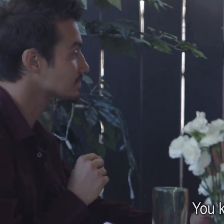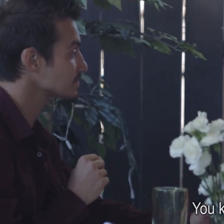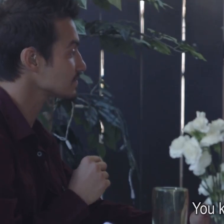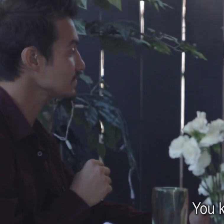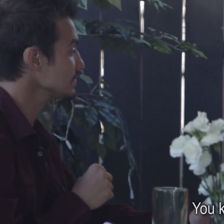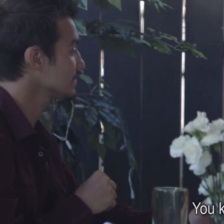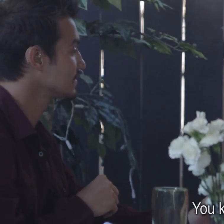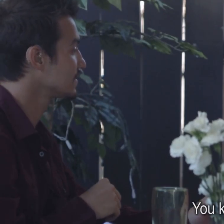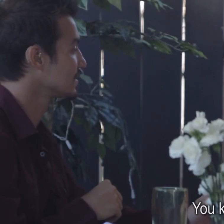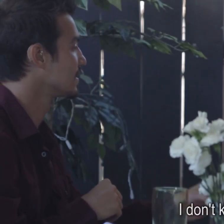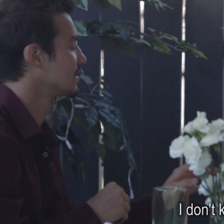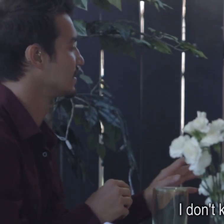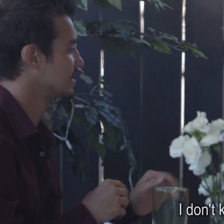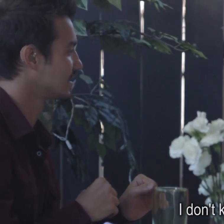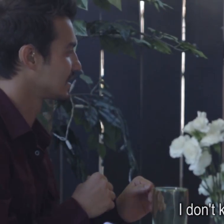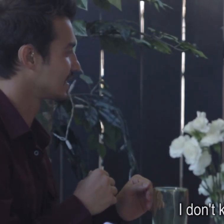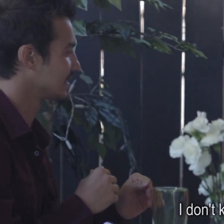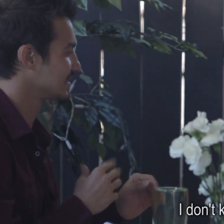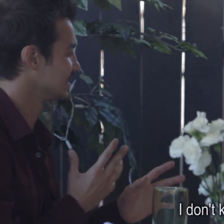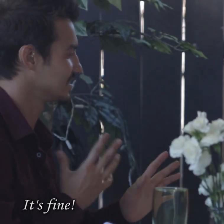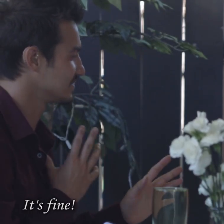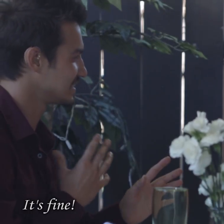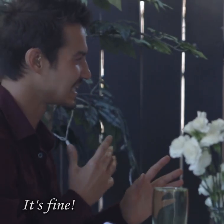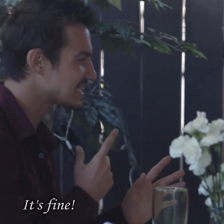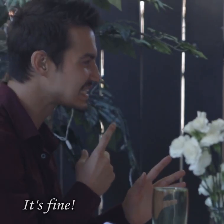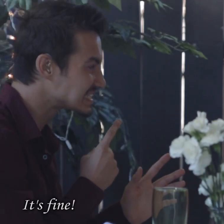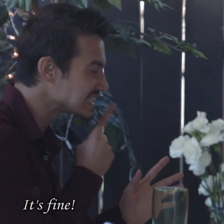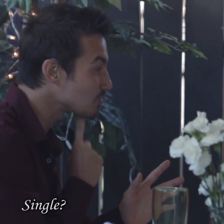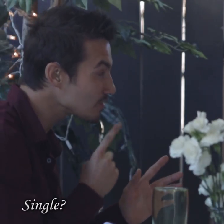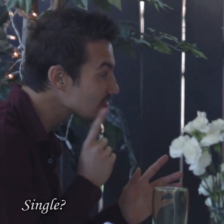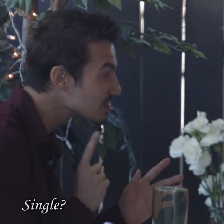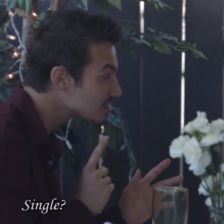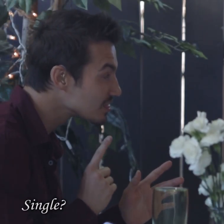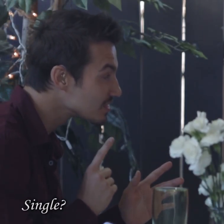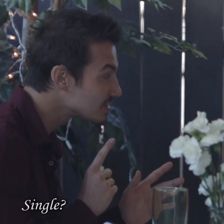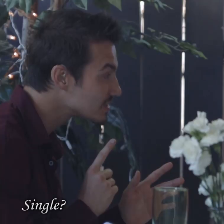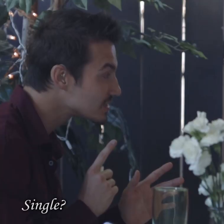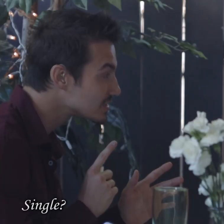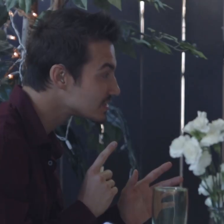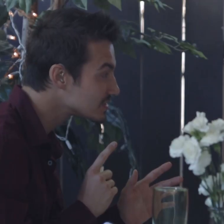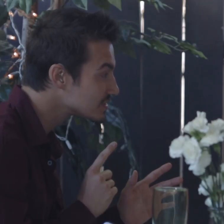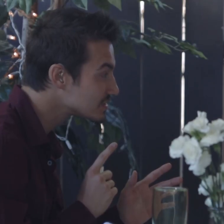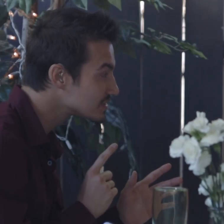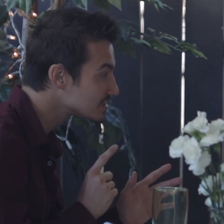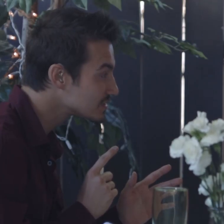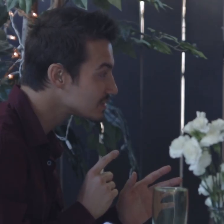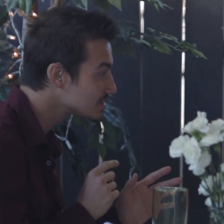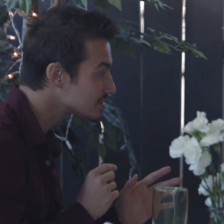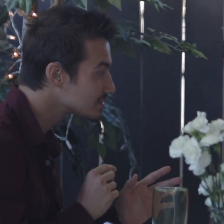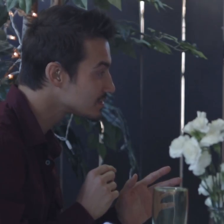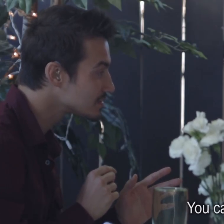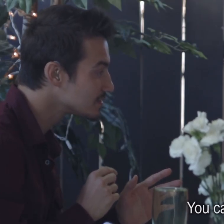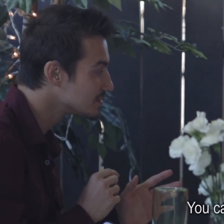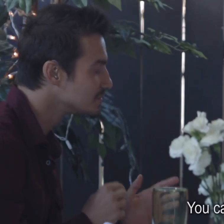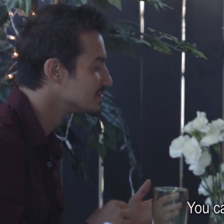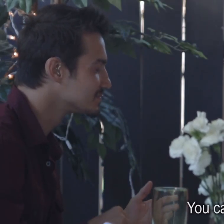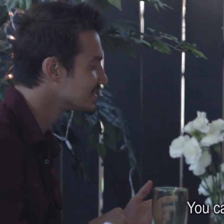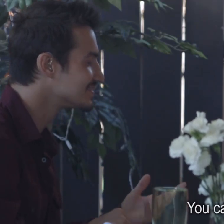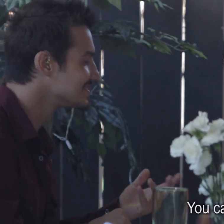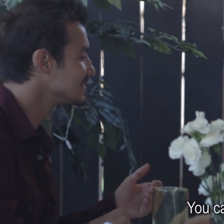I'm sorry, I don't know what that is either. Single? My God, you can talk? You can talk